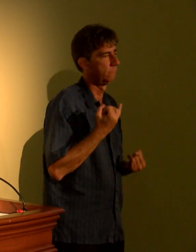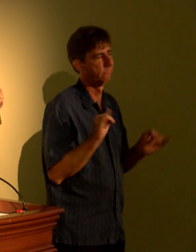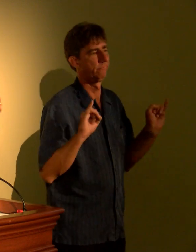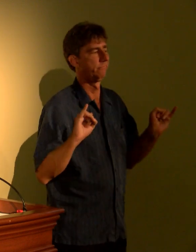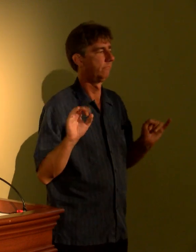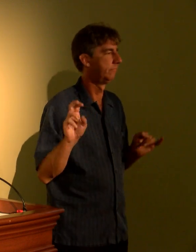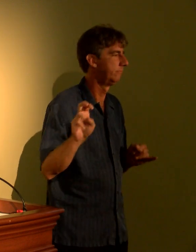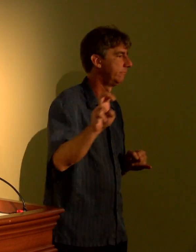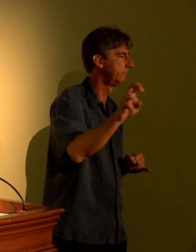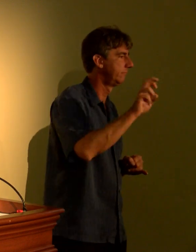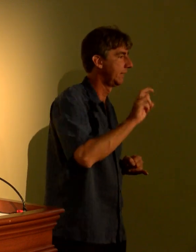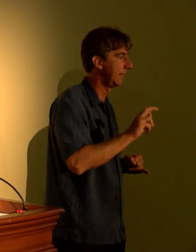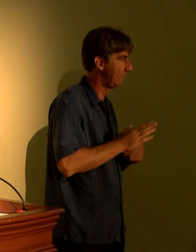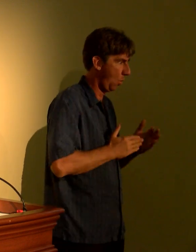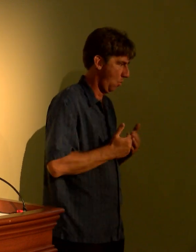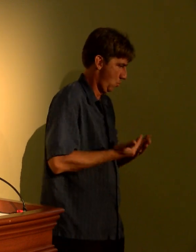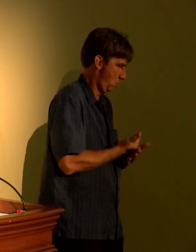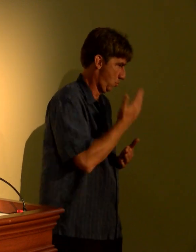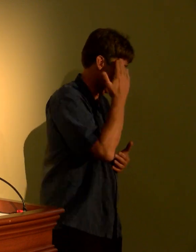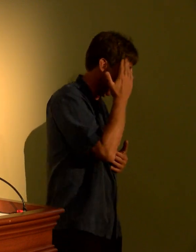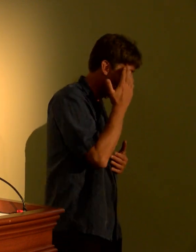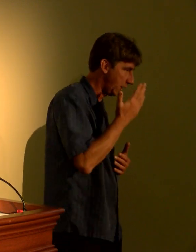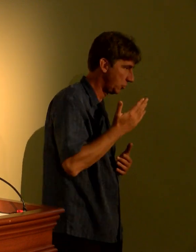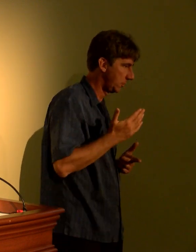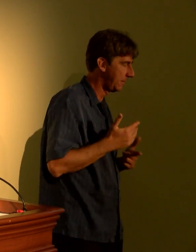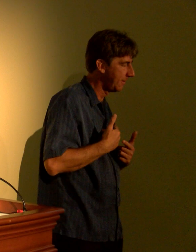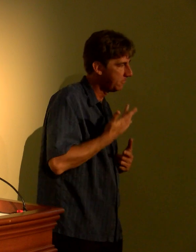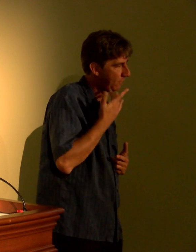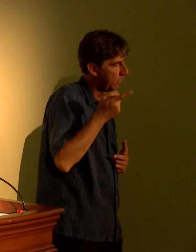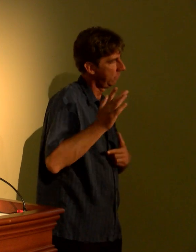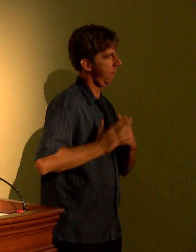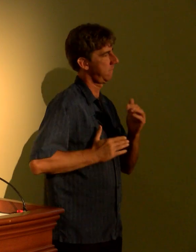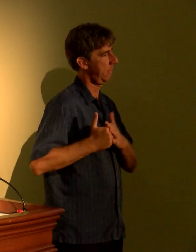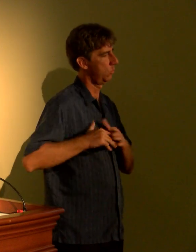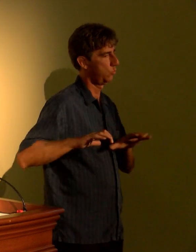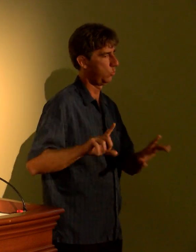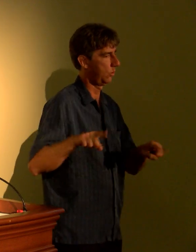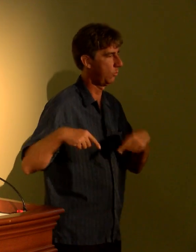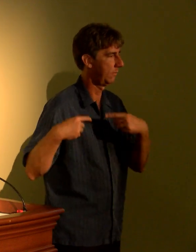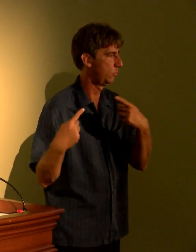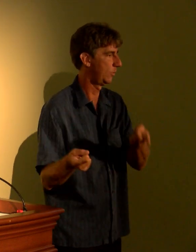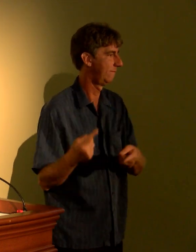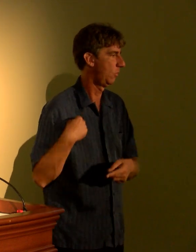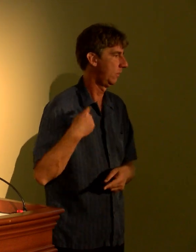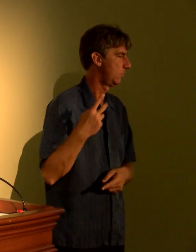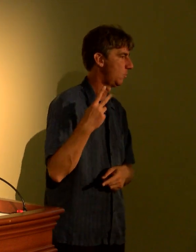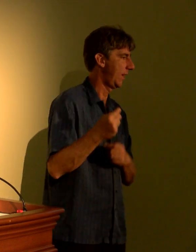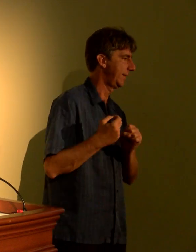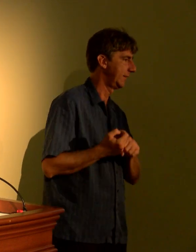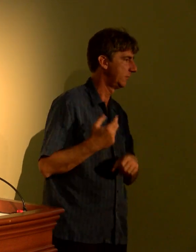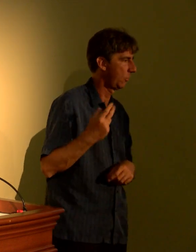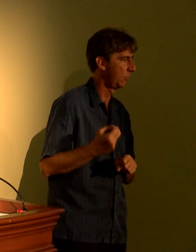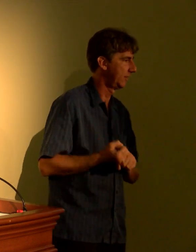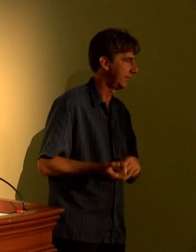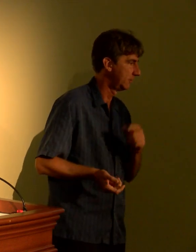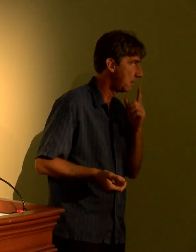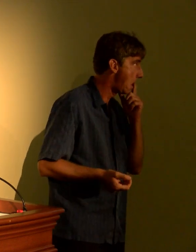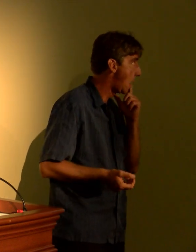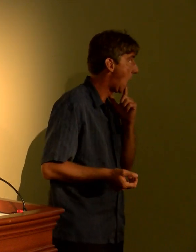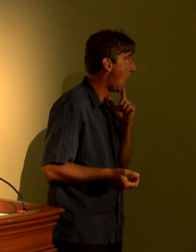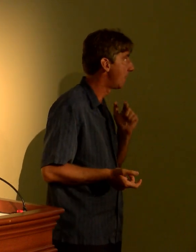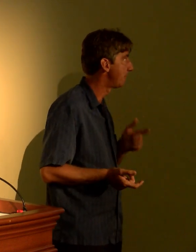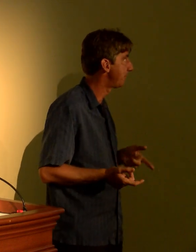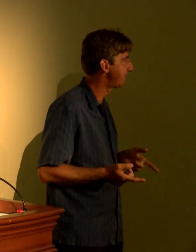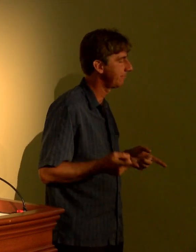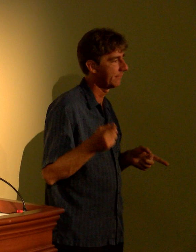new knowledge, doing what he had been doing for decades. And so he goes back up to Maine and continues to paint, and